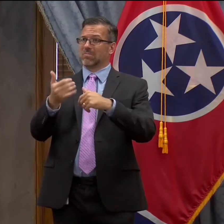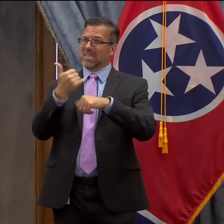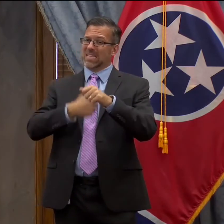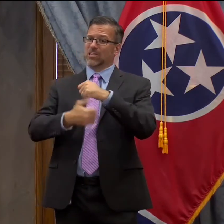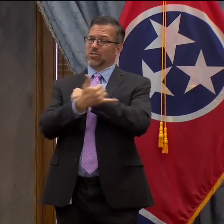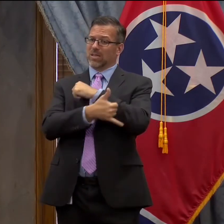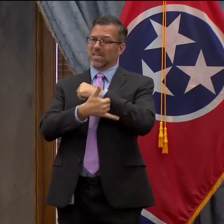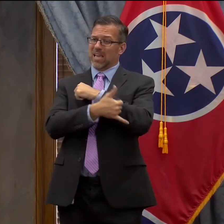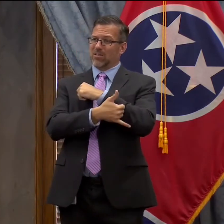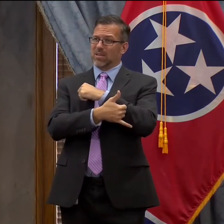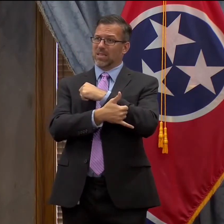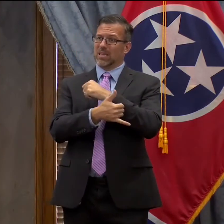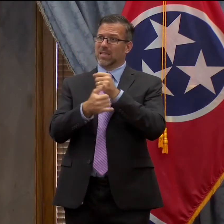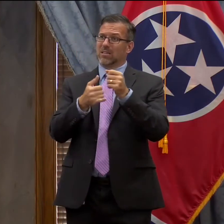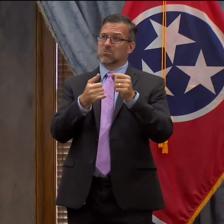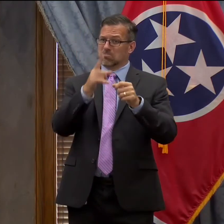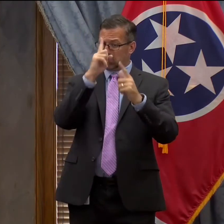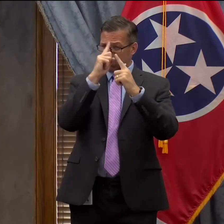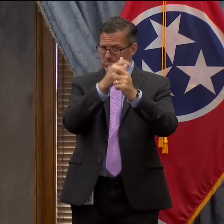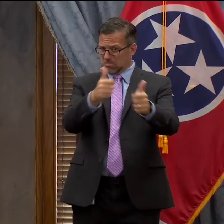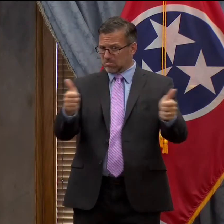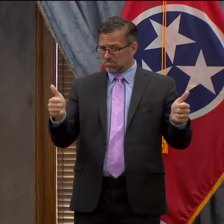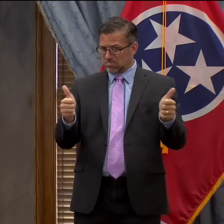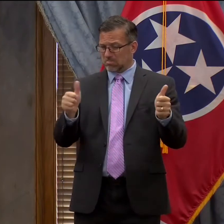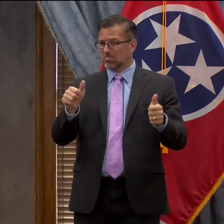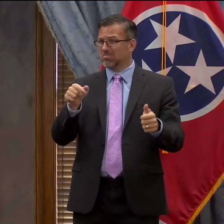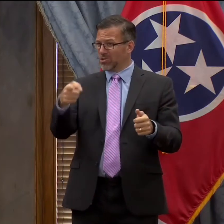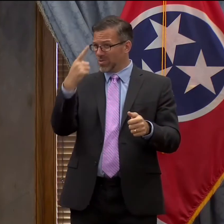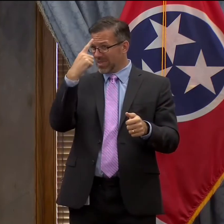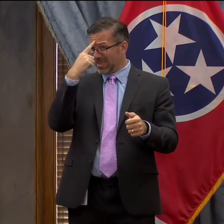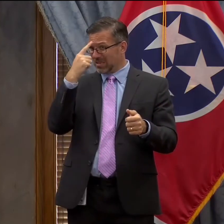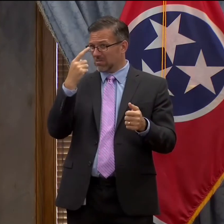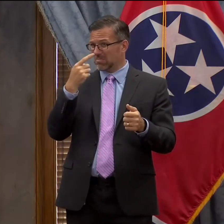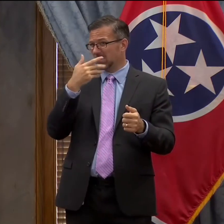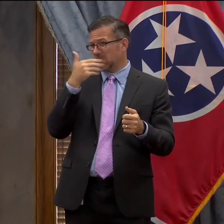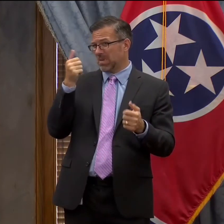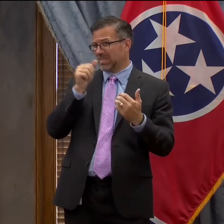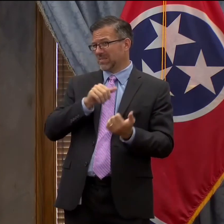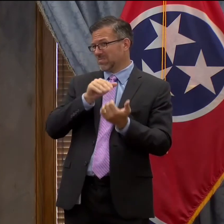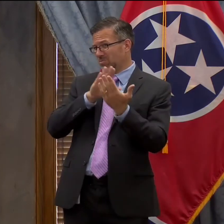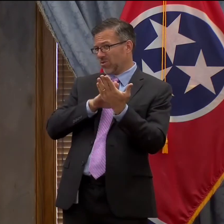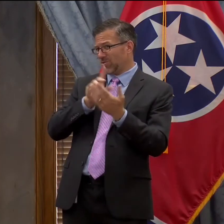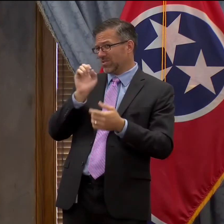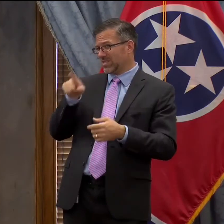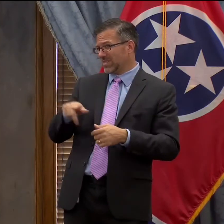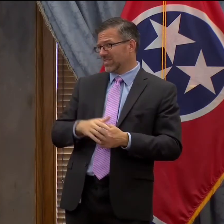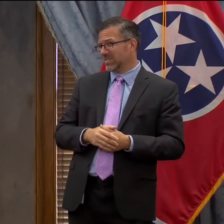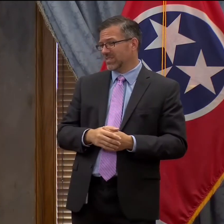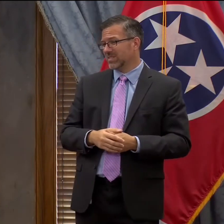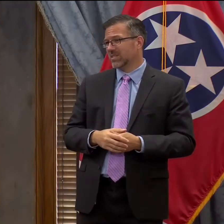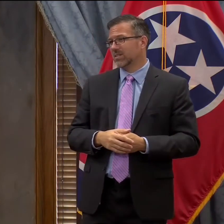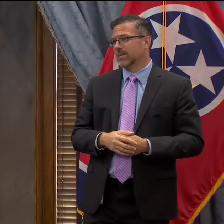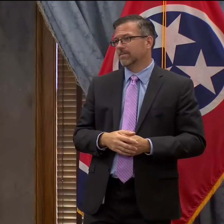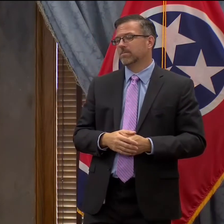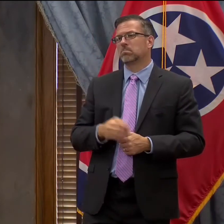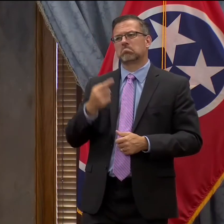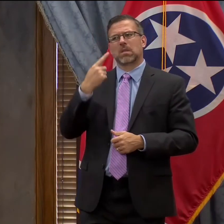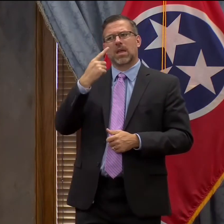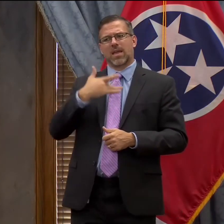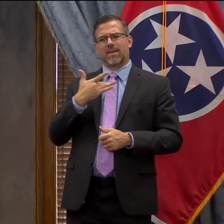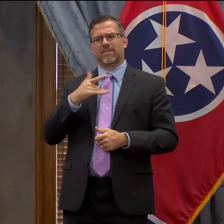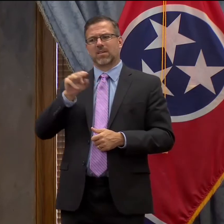that completely up to the county mayors? Do events like those make you rethink that approach? I certainly think that mayors